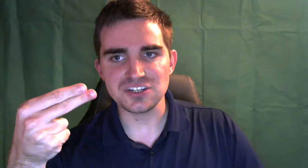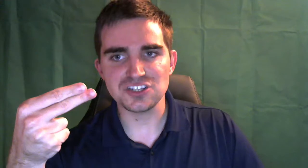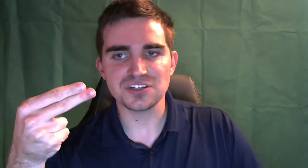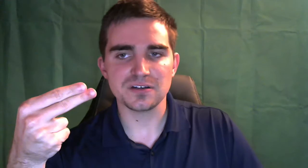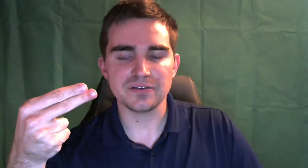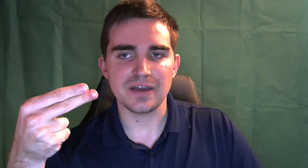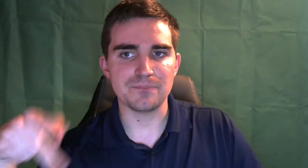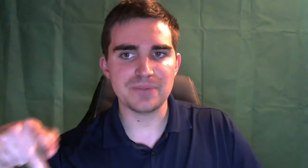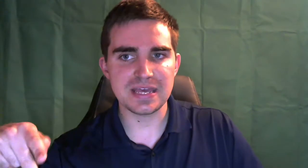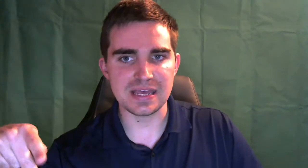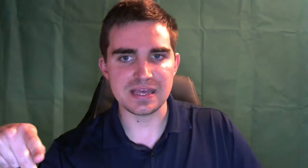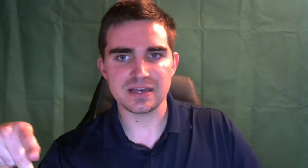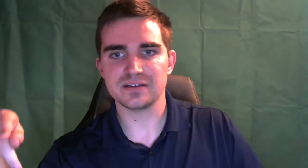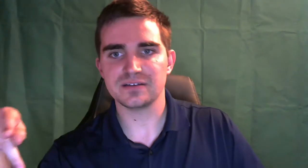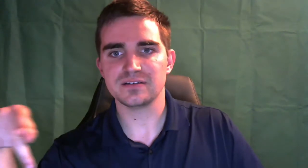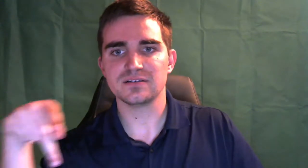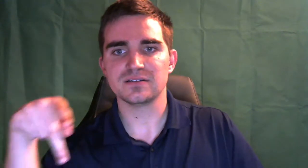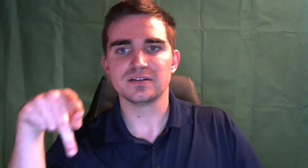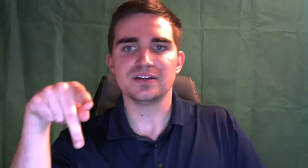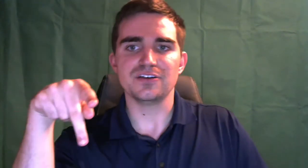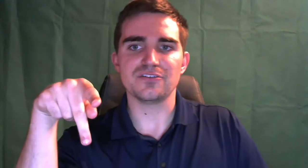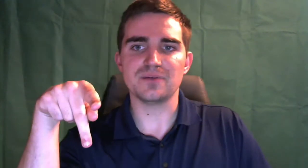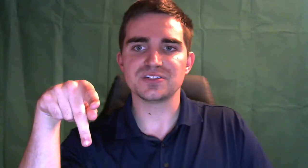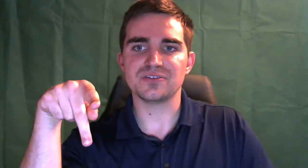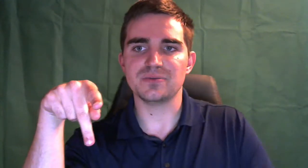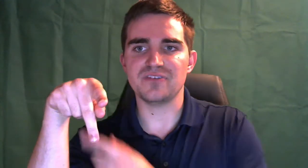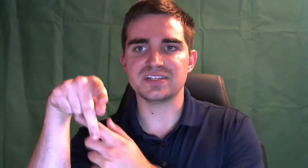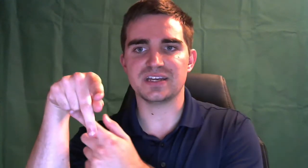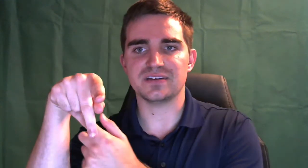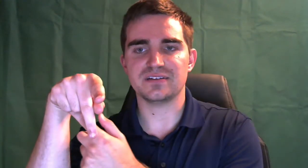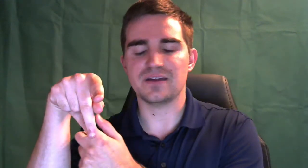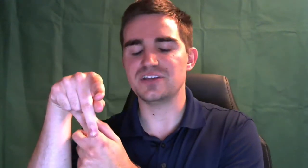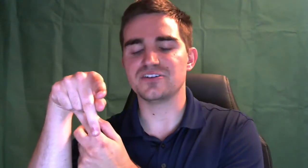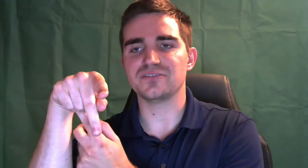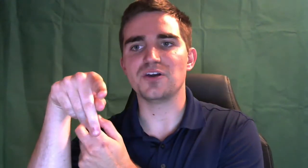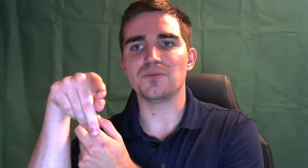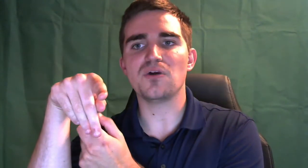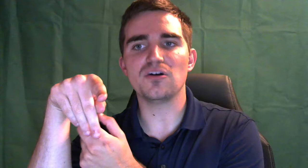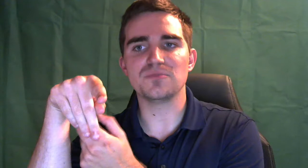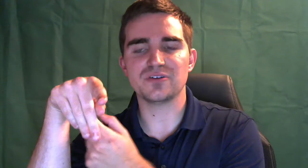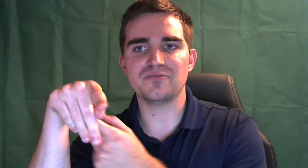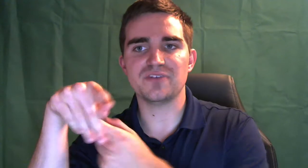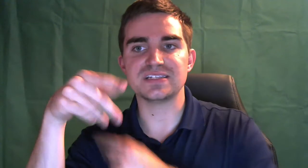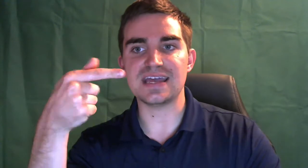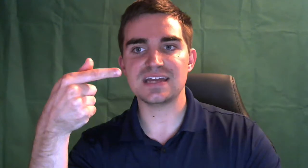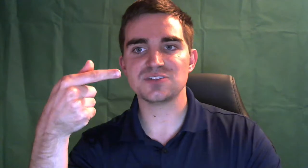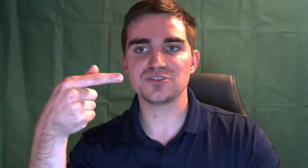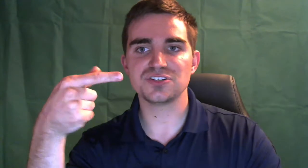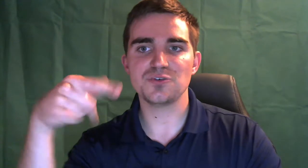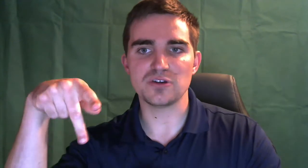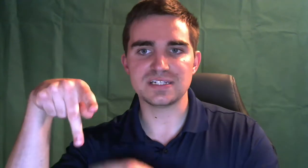H and P, your thumb is going to be facing, your palm is going to be facing in towards you or